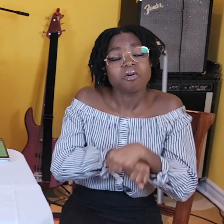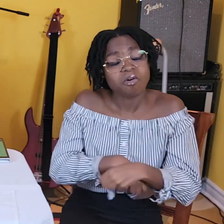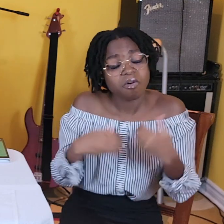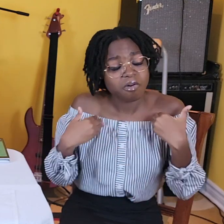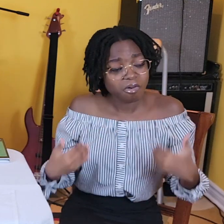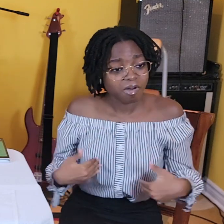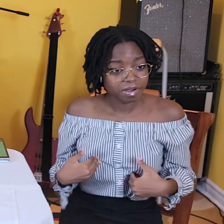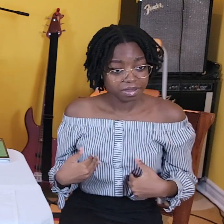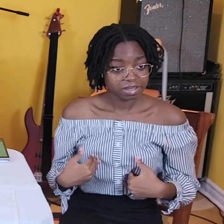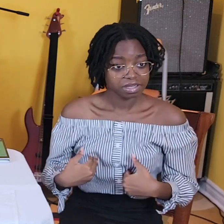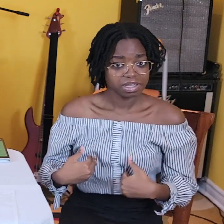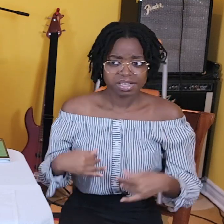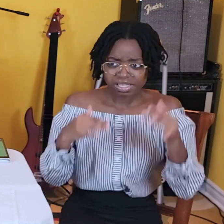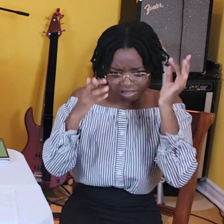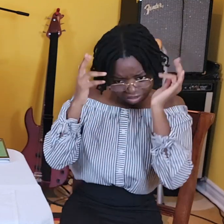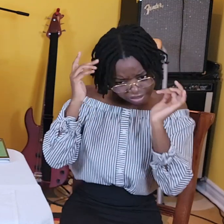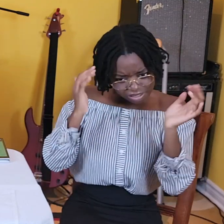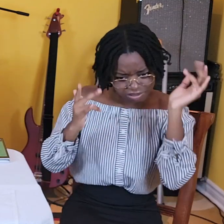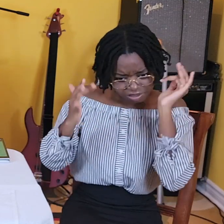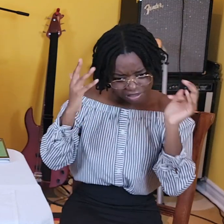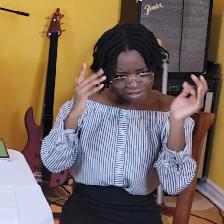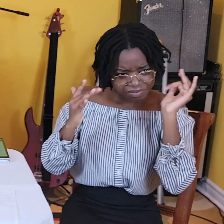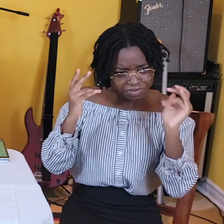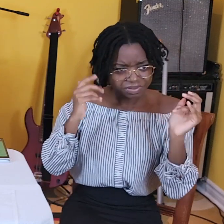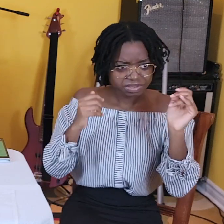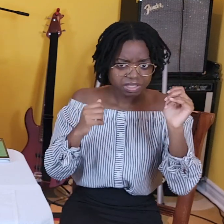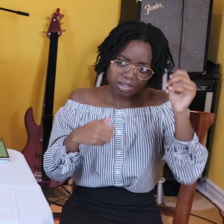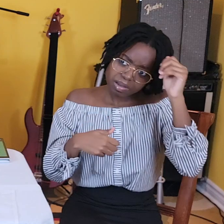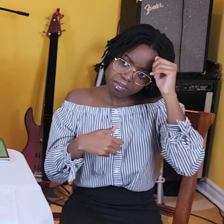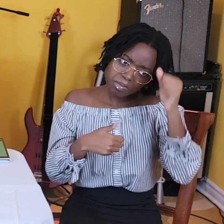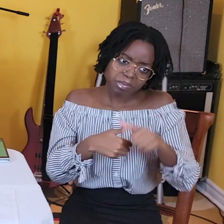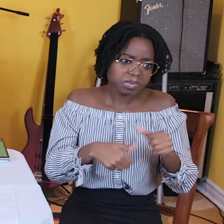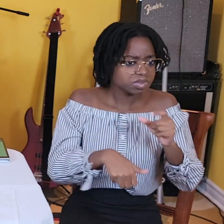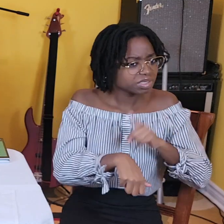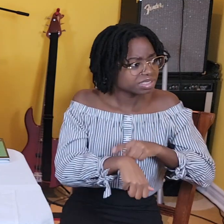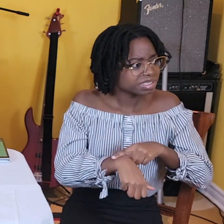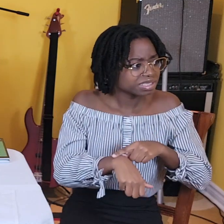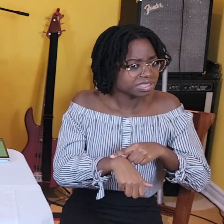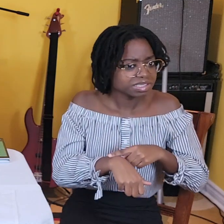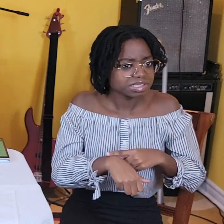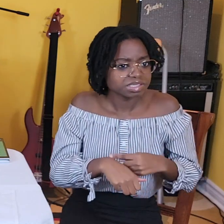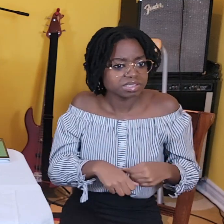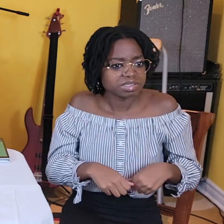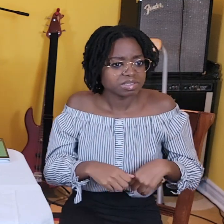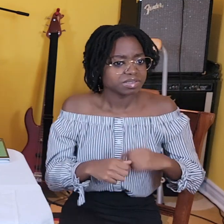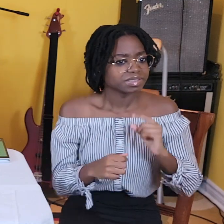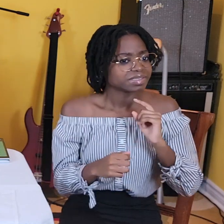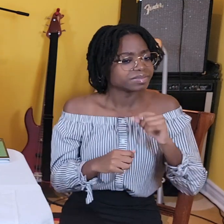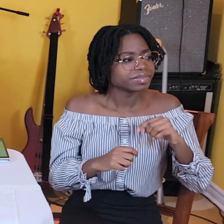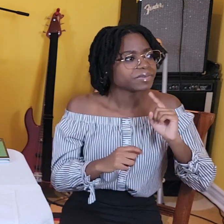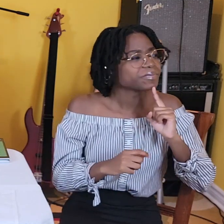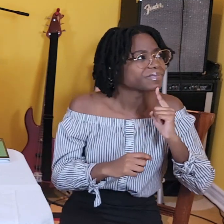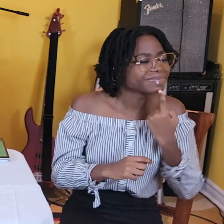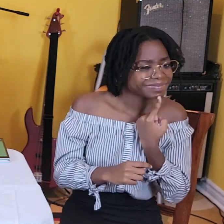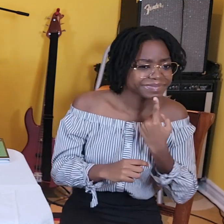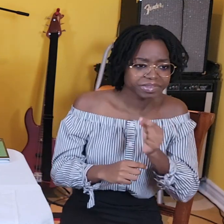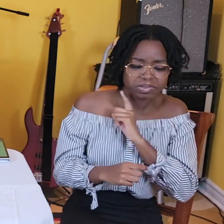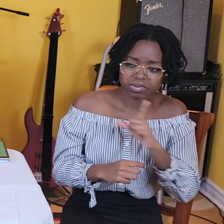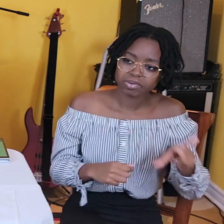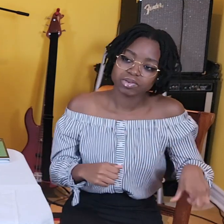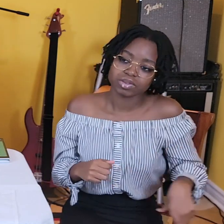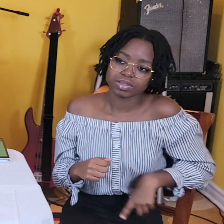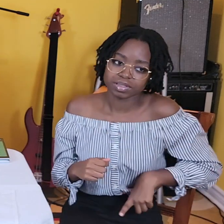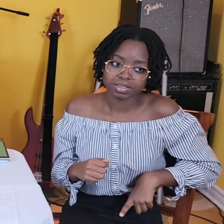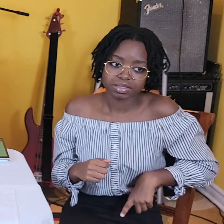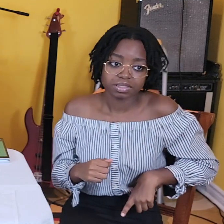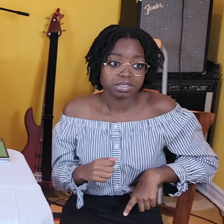bit and then see where we've let the Lord down and ask the Lord for forgiveness so that we can talk to him when